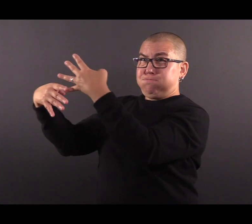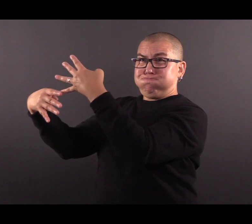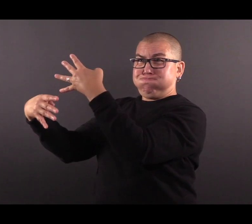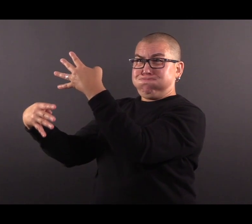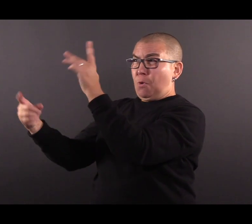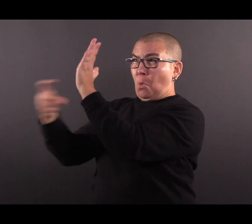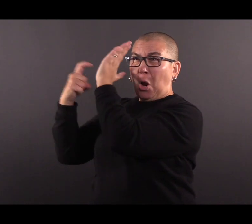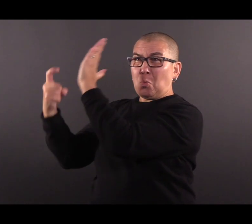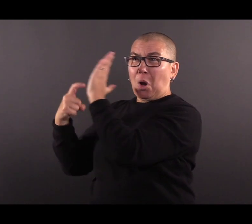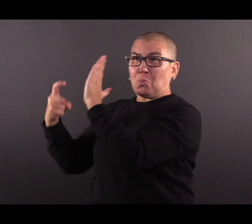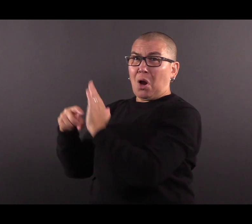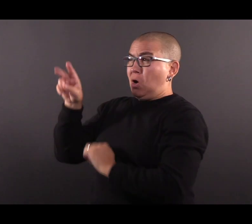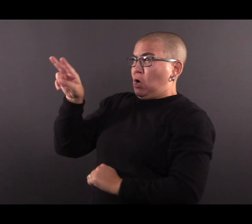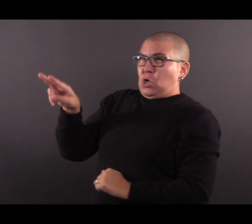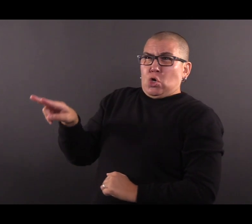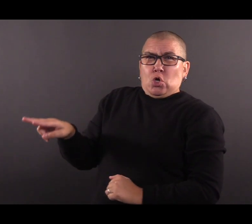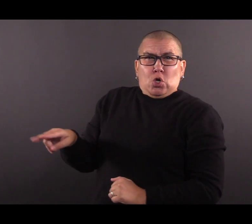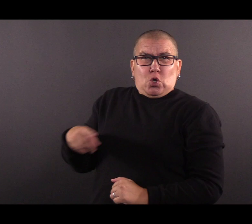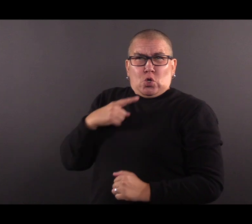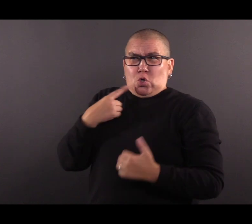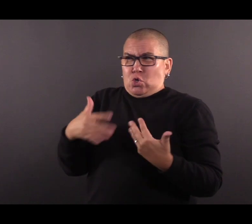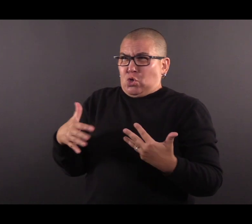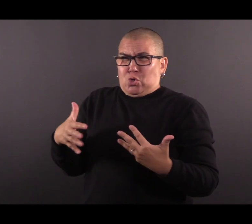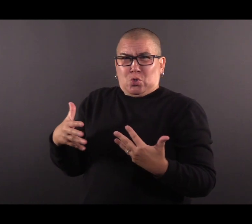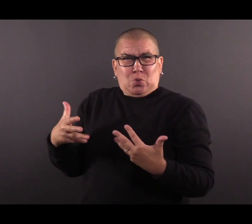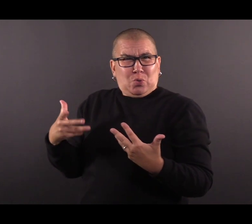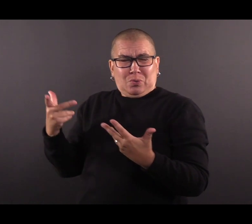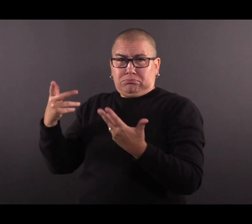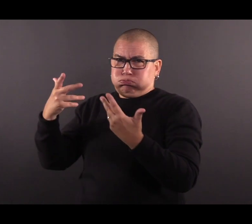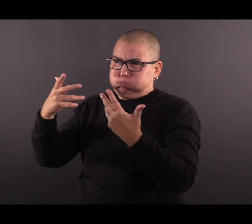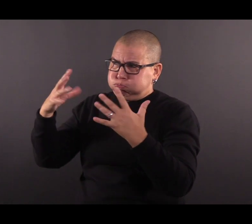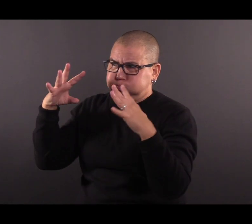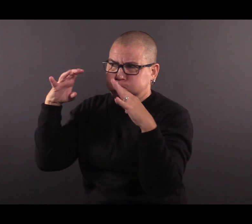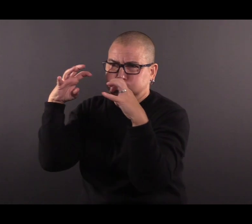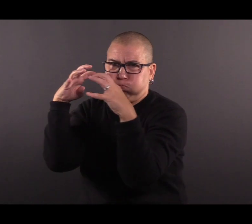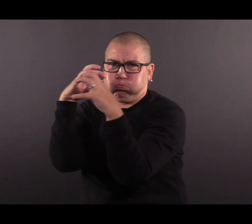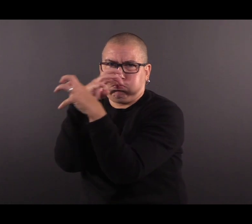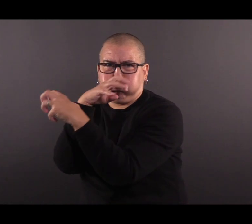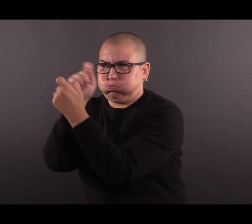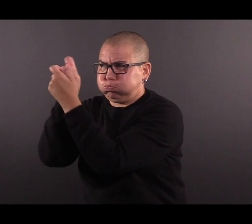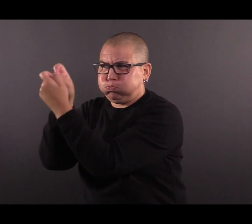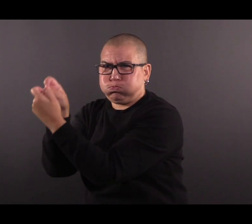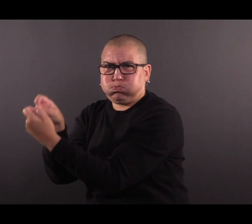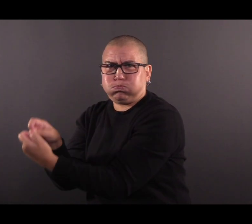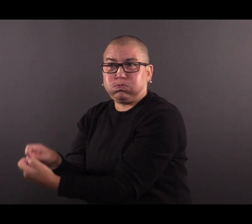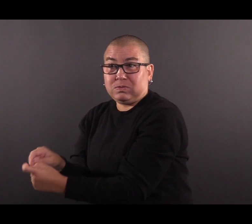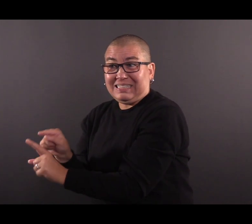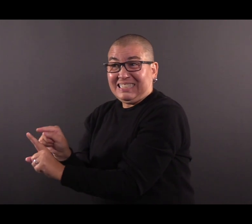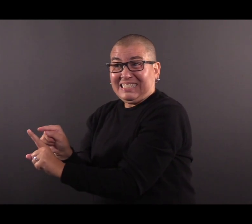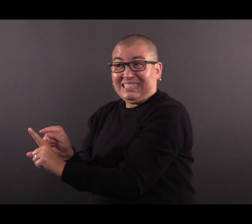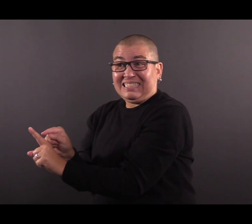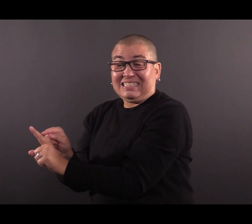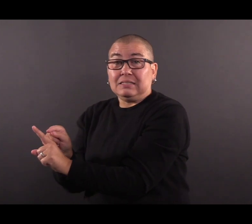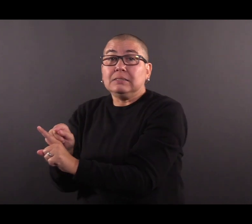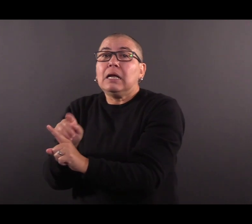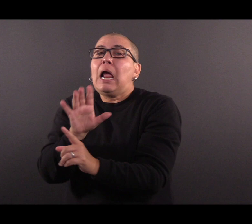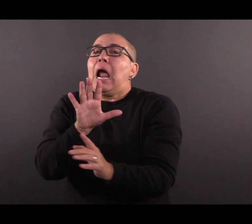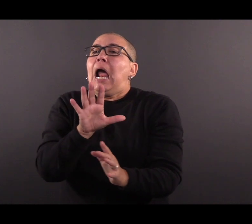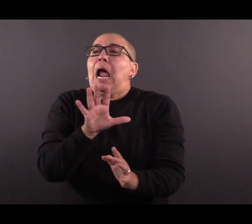that the nature and amount of information that must be gathered is different and more extensive than under other